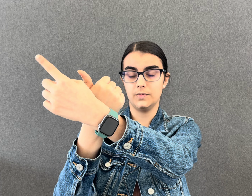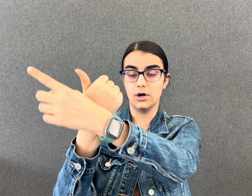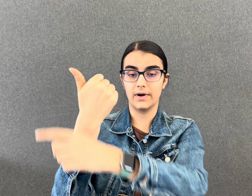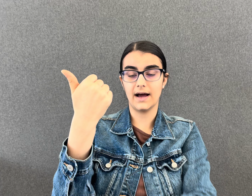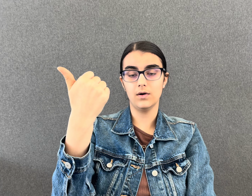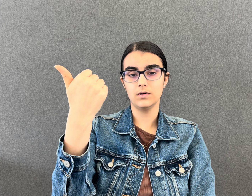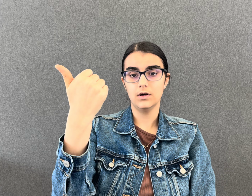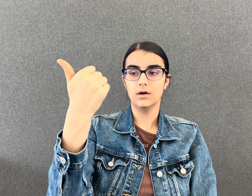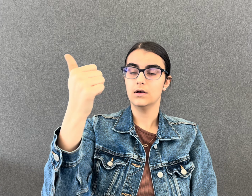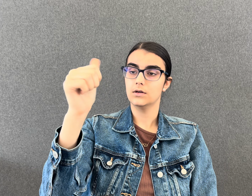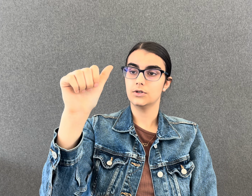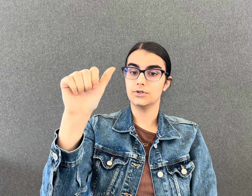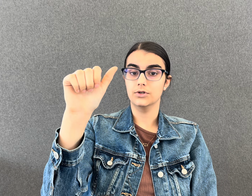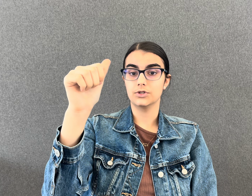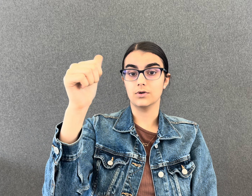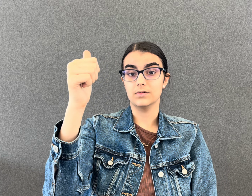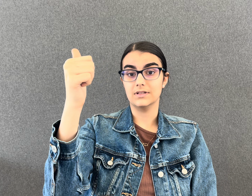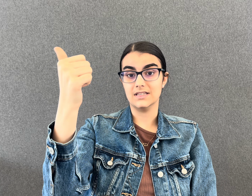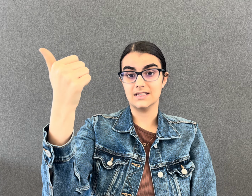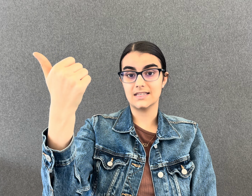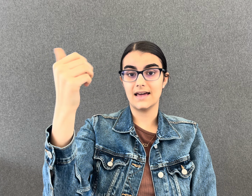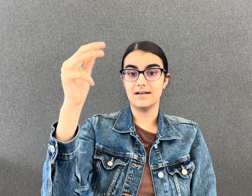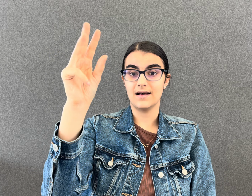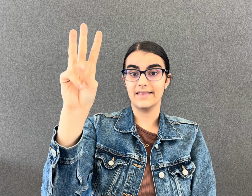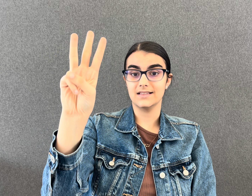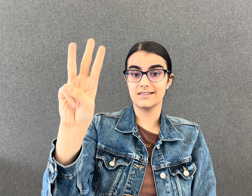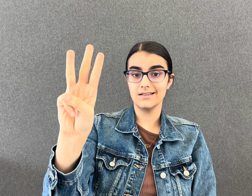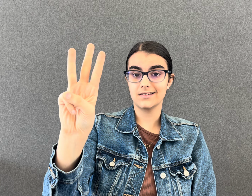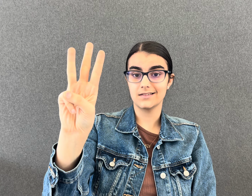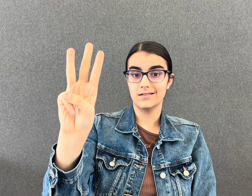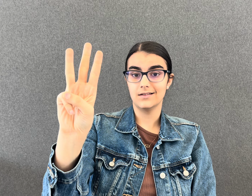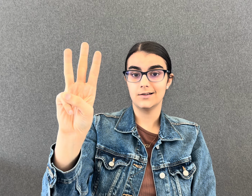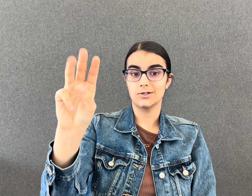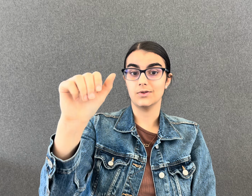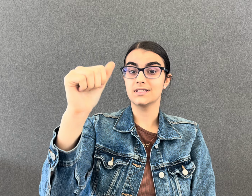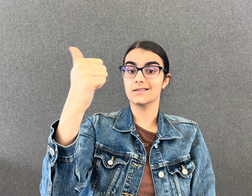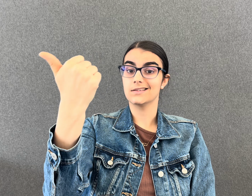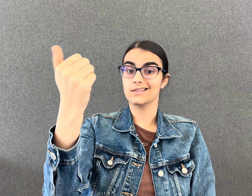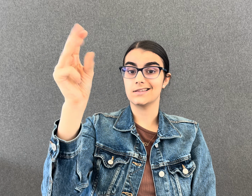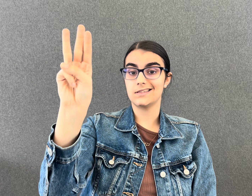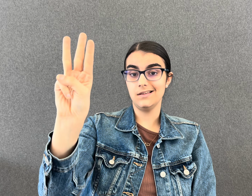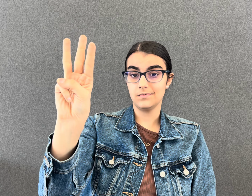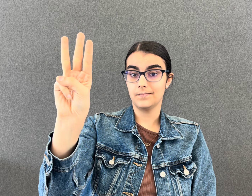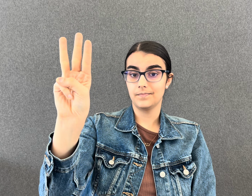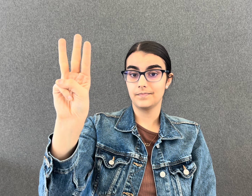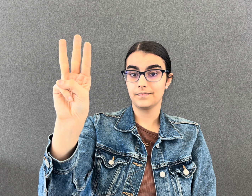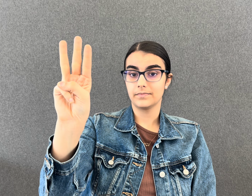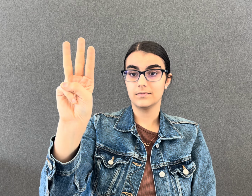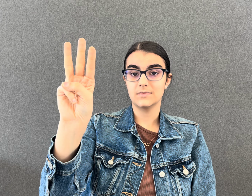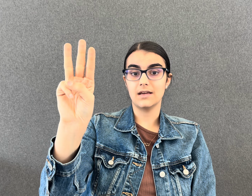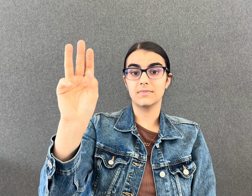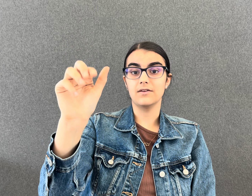going out. So this is 10 and then 6. So this is 16. Same thing